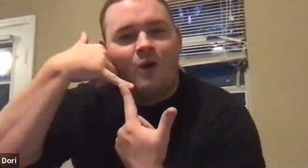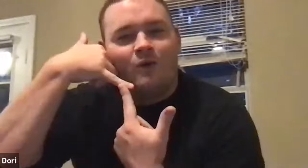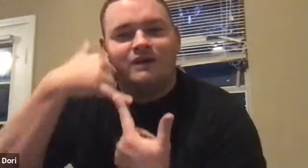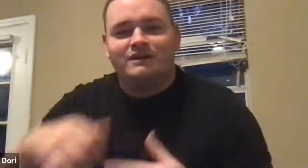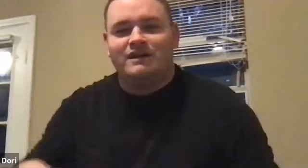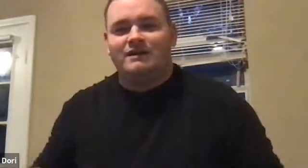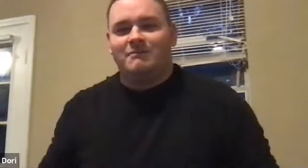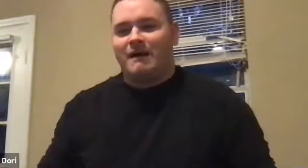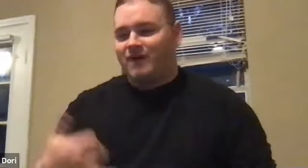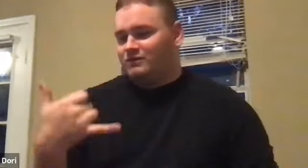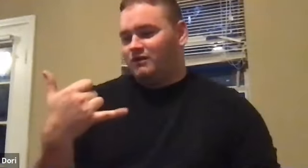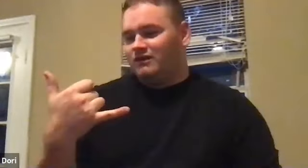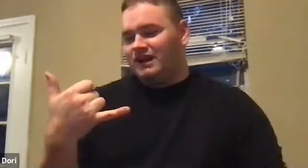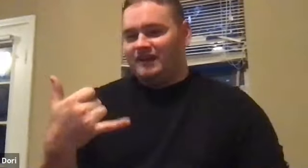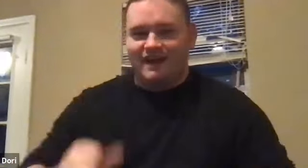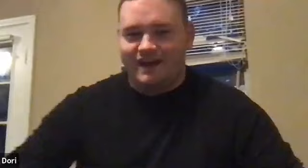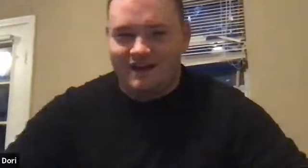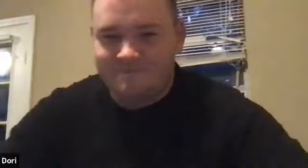Phone. My phone don't look like that."